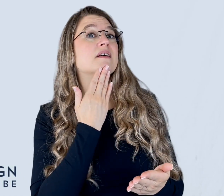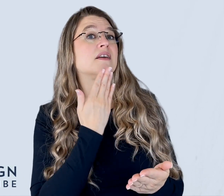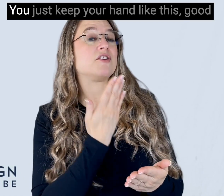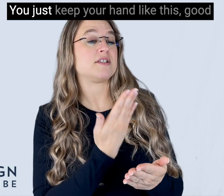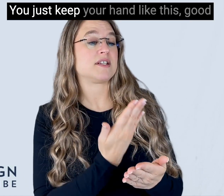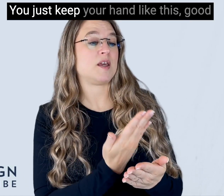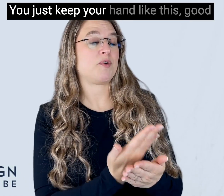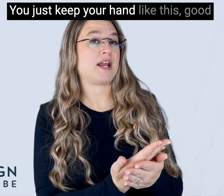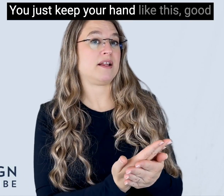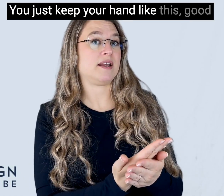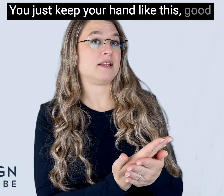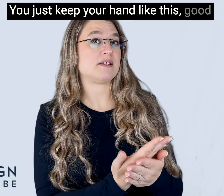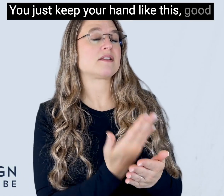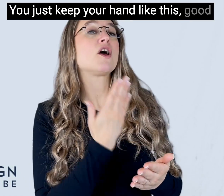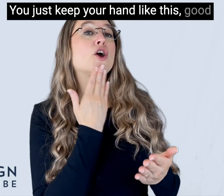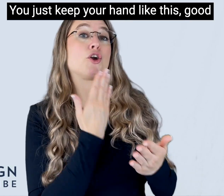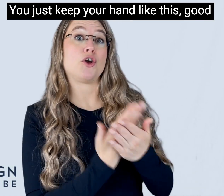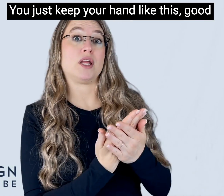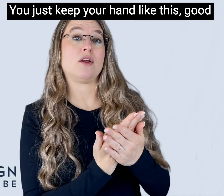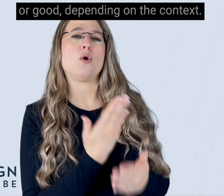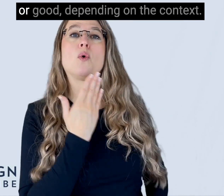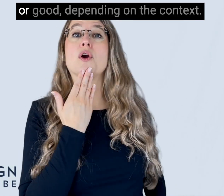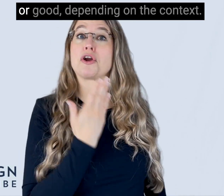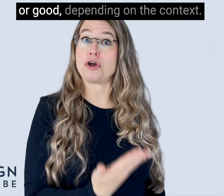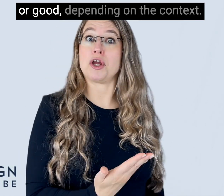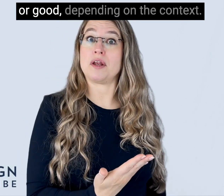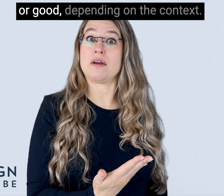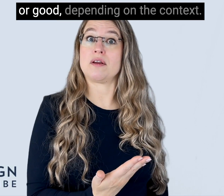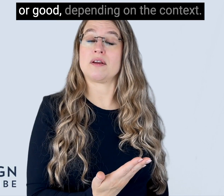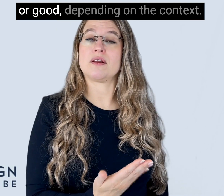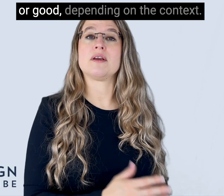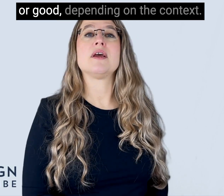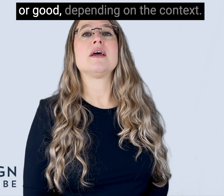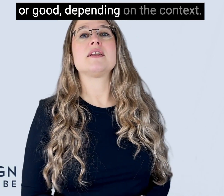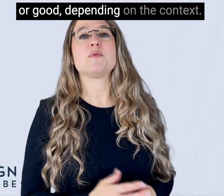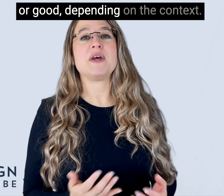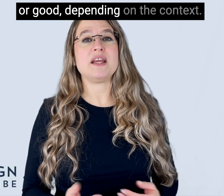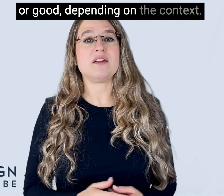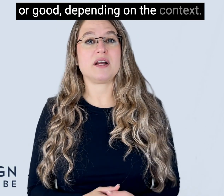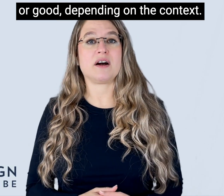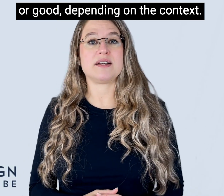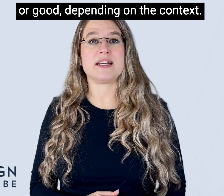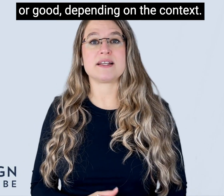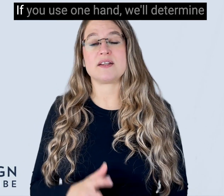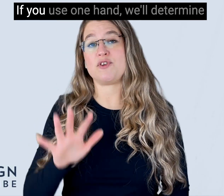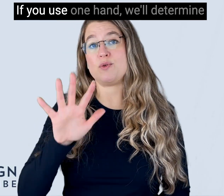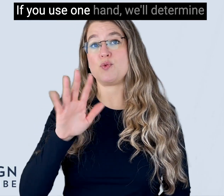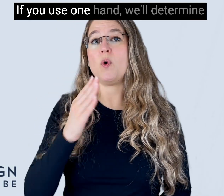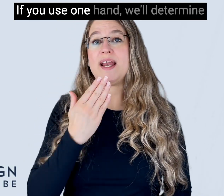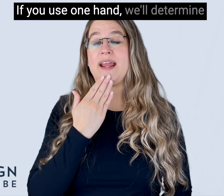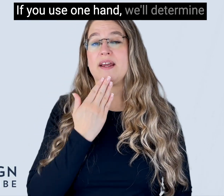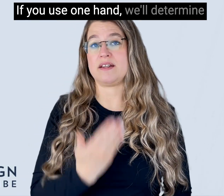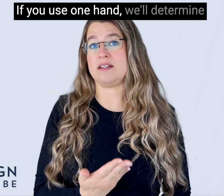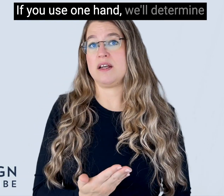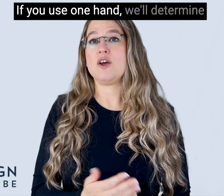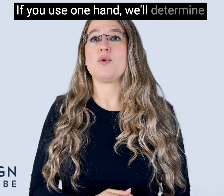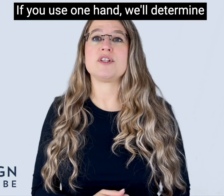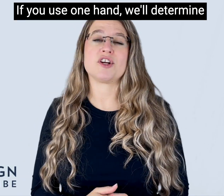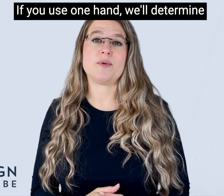You just keep your hand like this, good or good. Depending on the context, if you use one hand, will determine